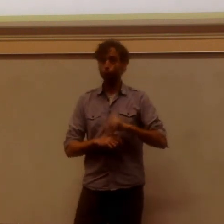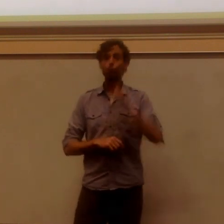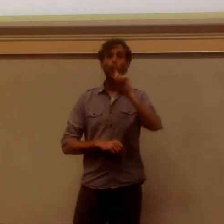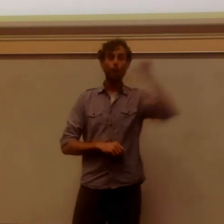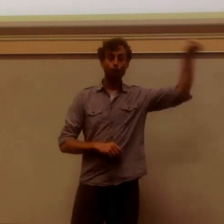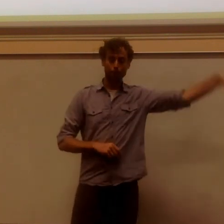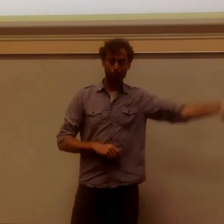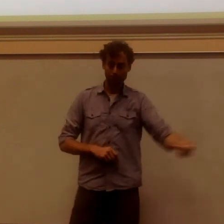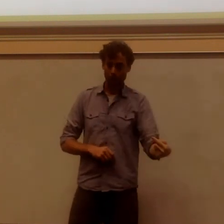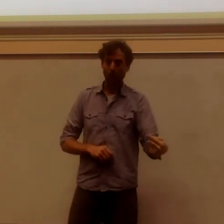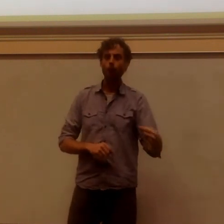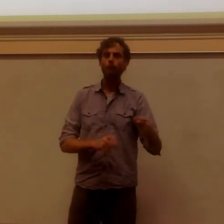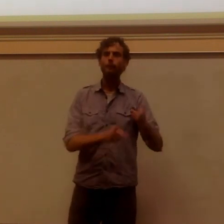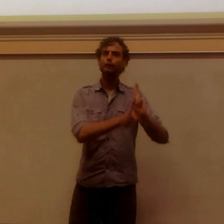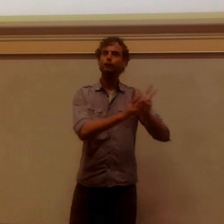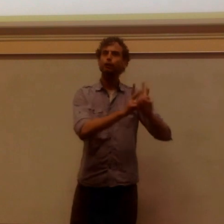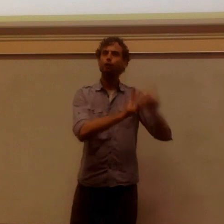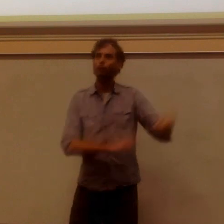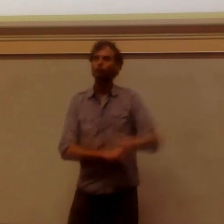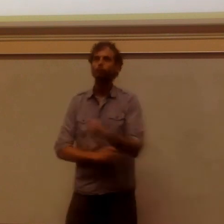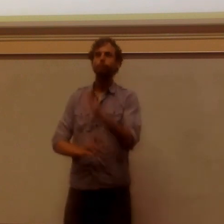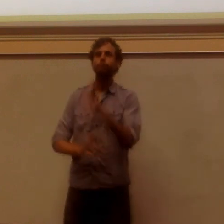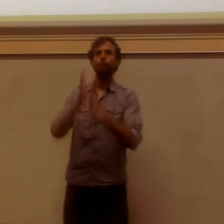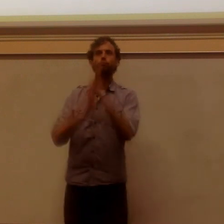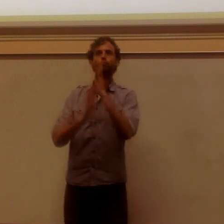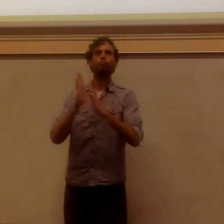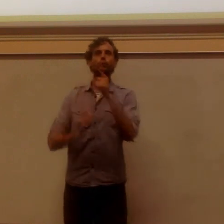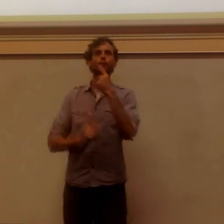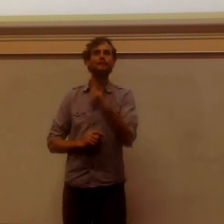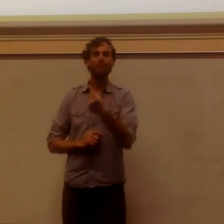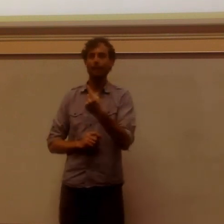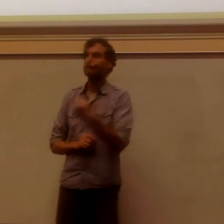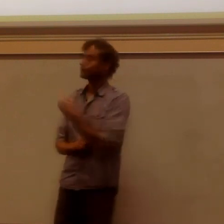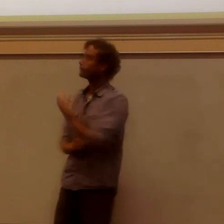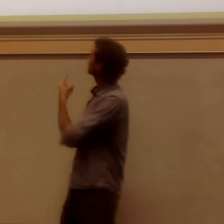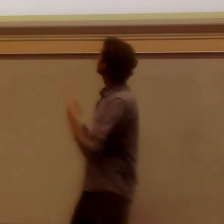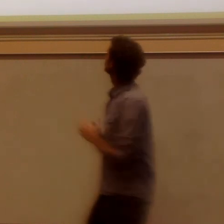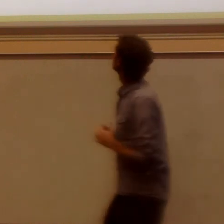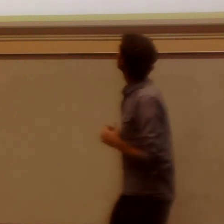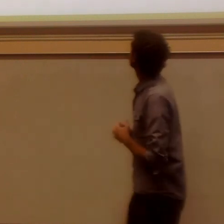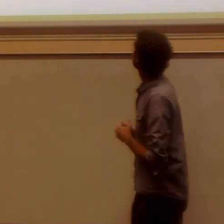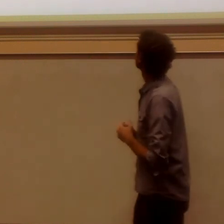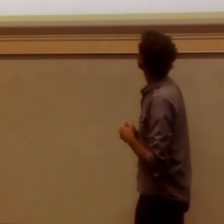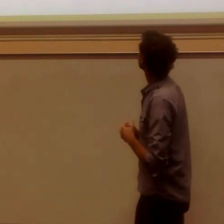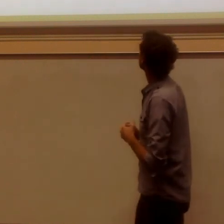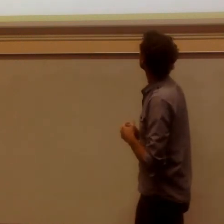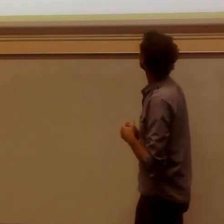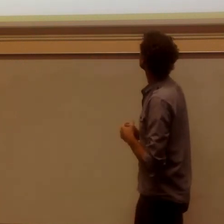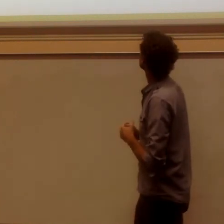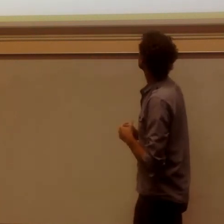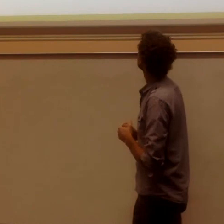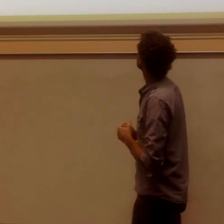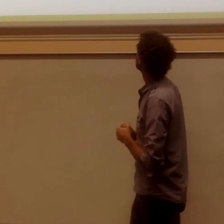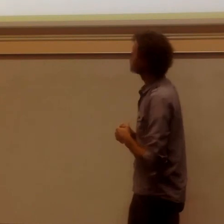platform for a deaf person to use their own voice to speak for themselves, but then a sign language